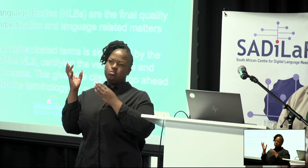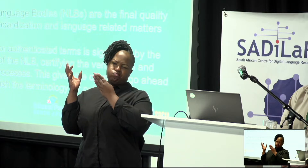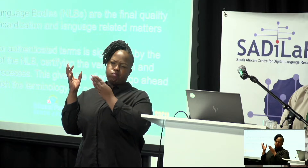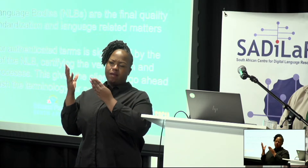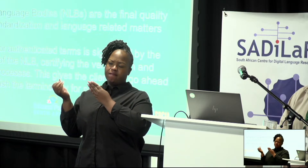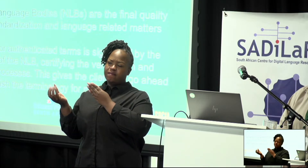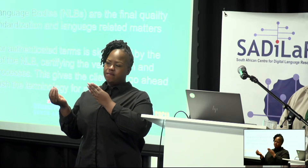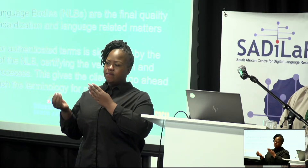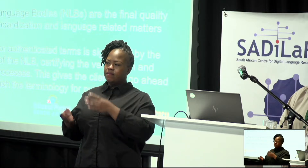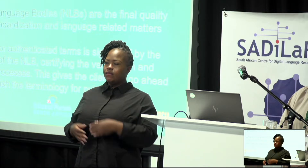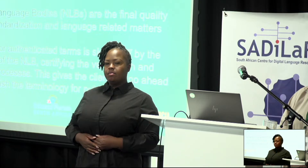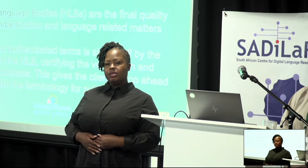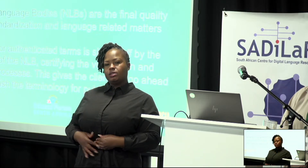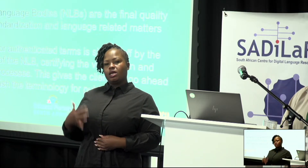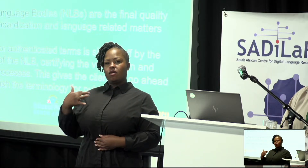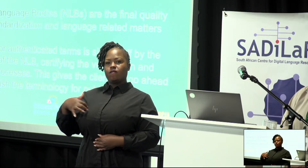formal,